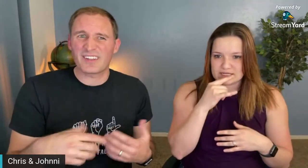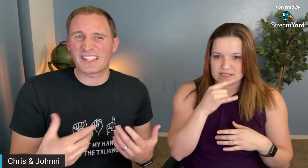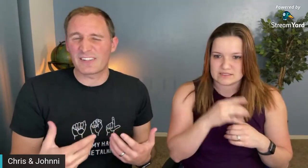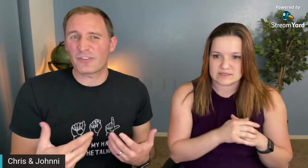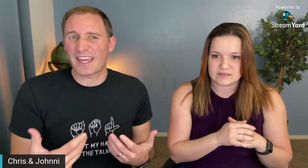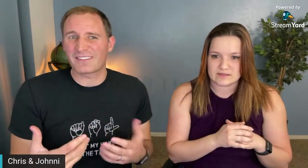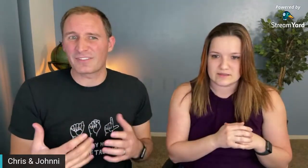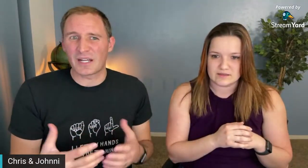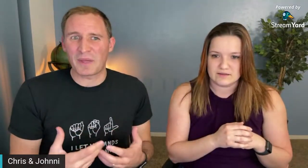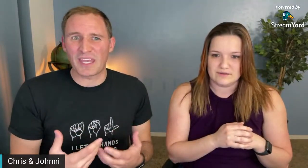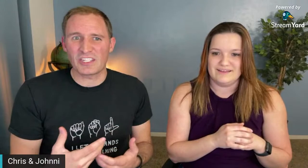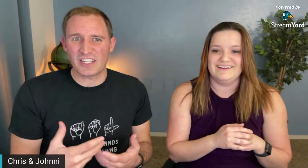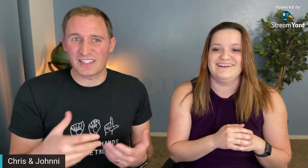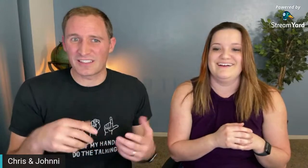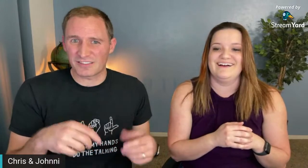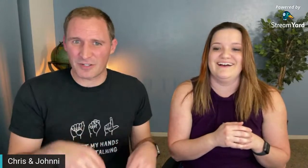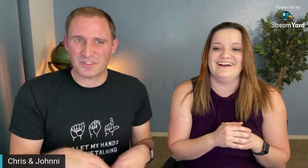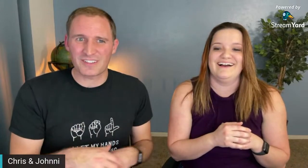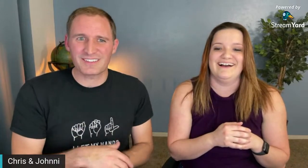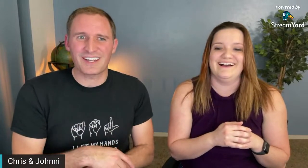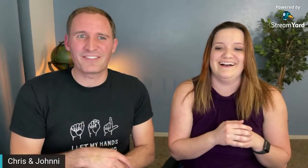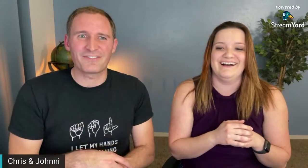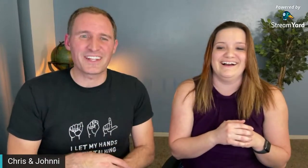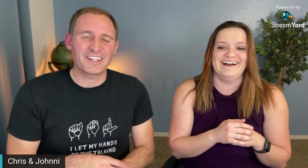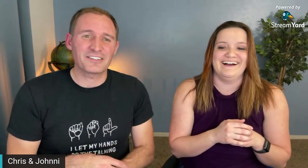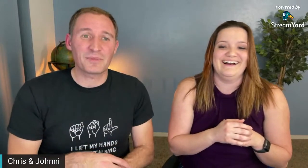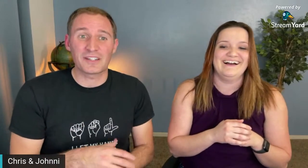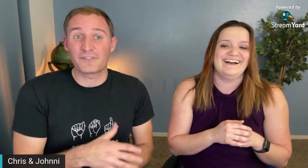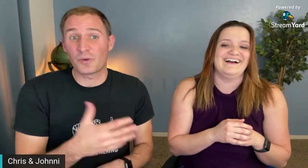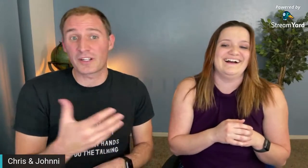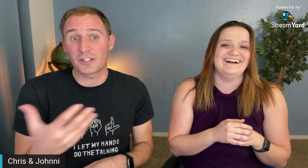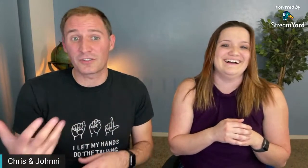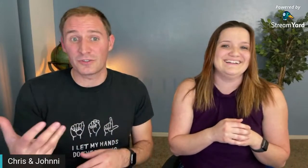link for that page in the description of the videos. But if you want to go to